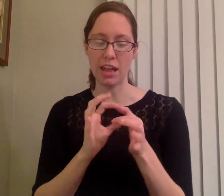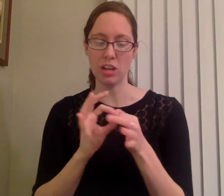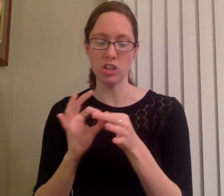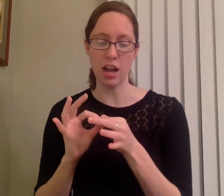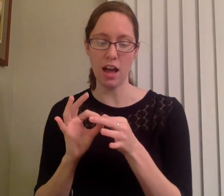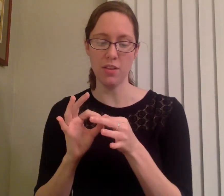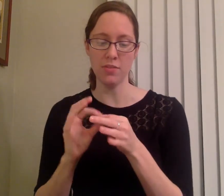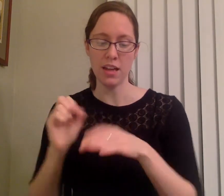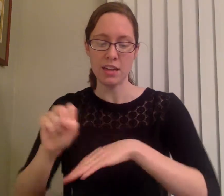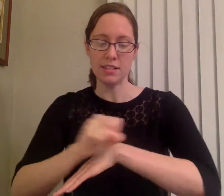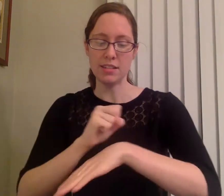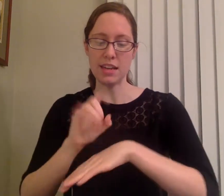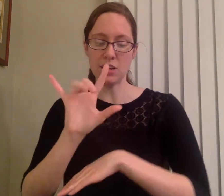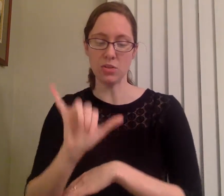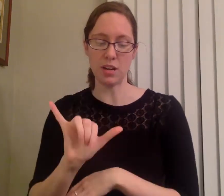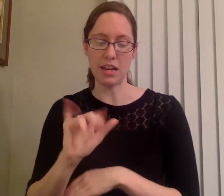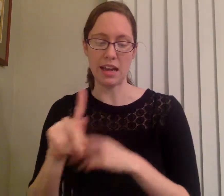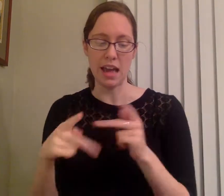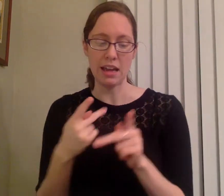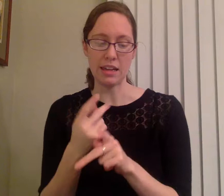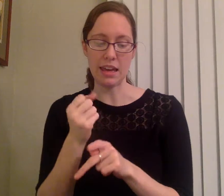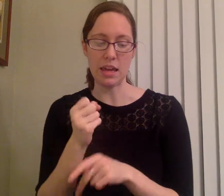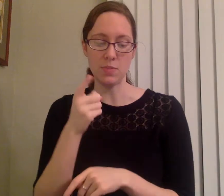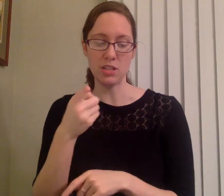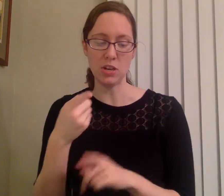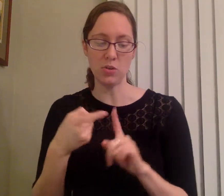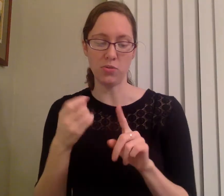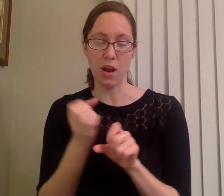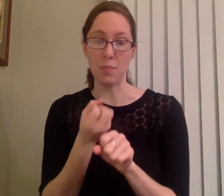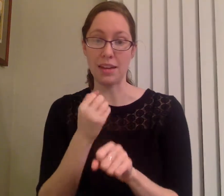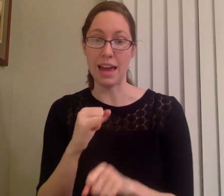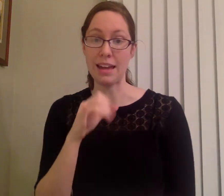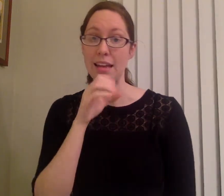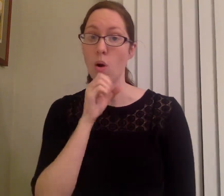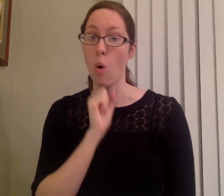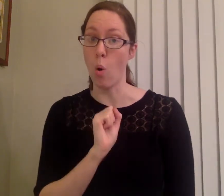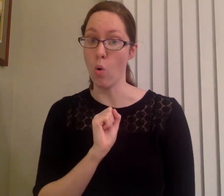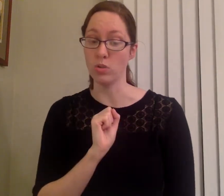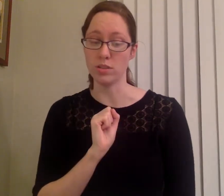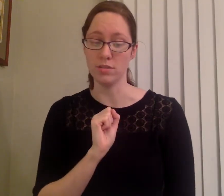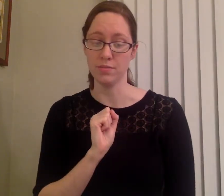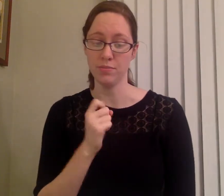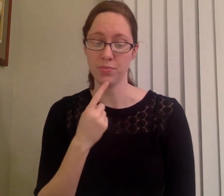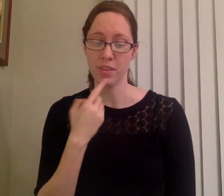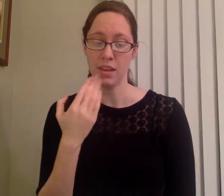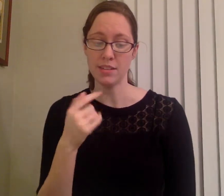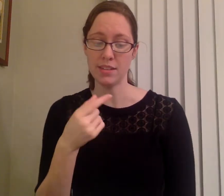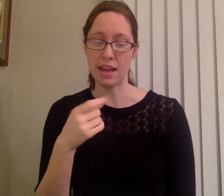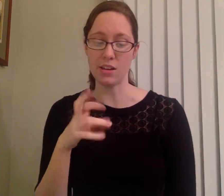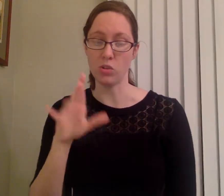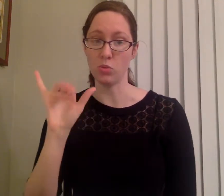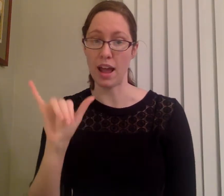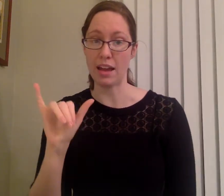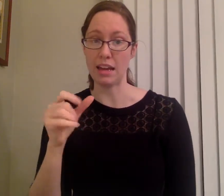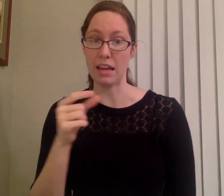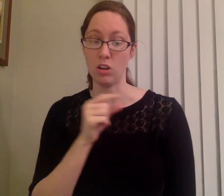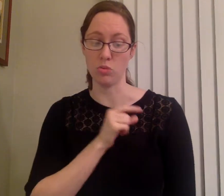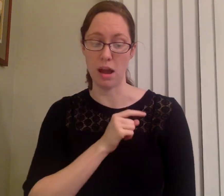change of scenery keeps you from getting old, said Granny